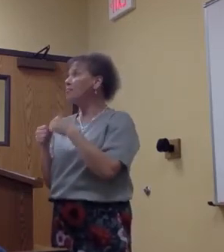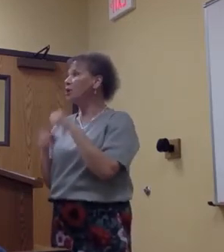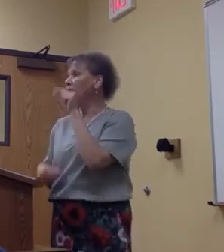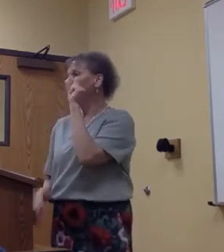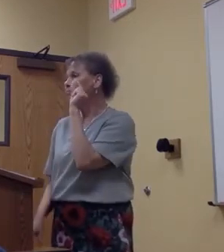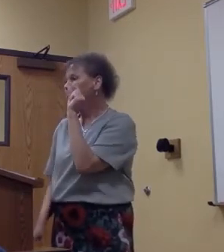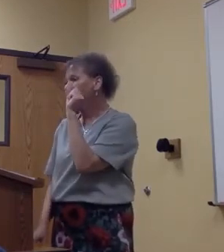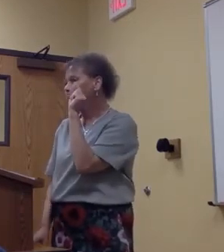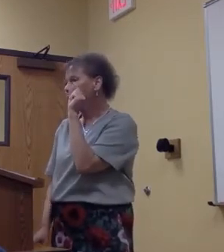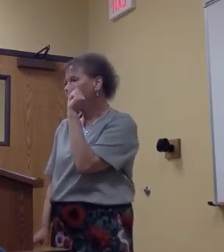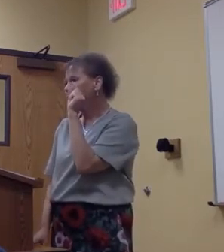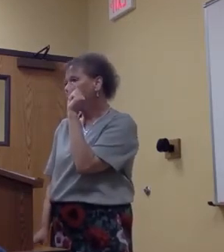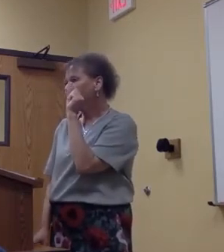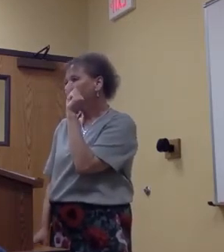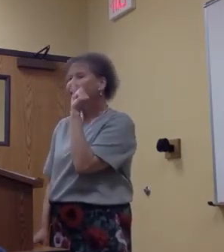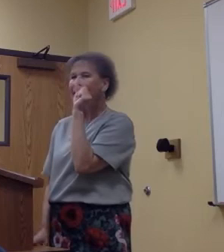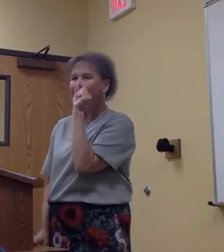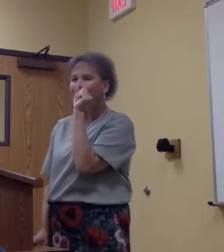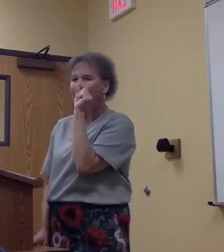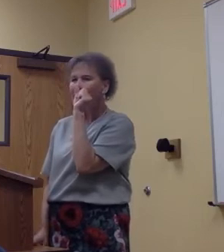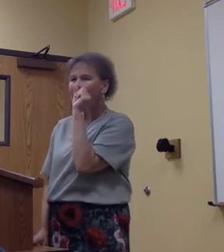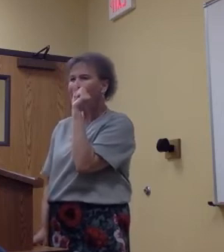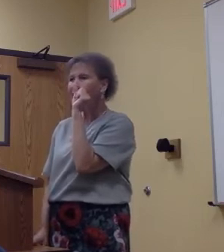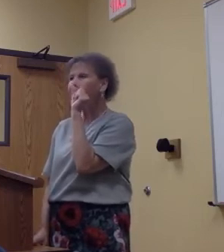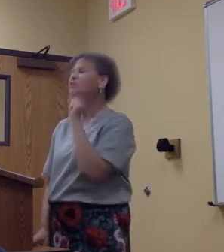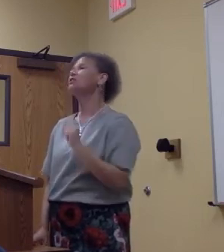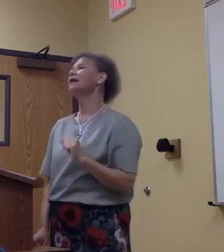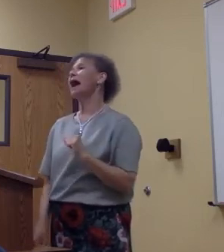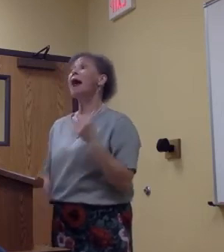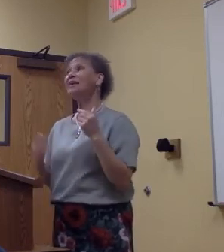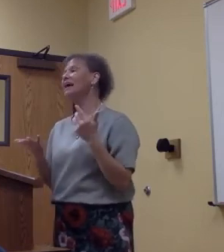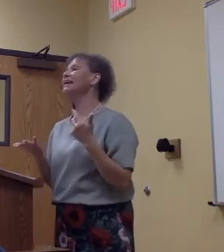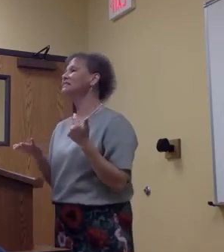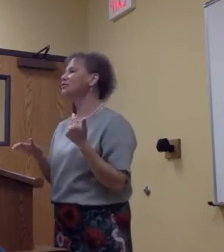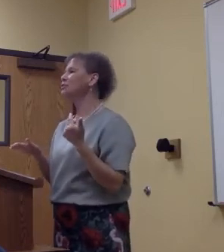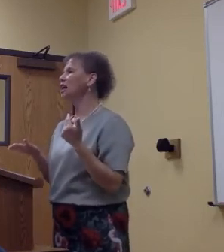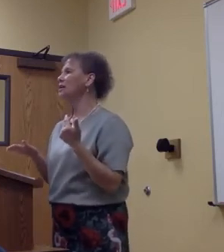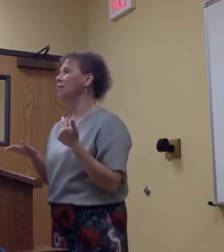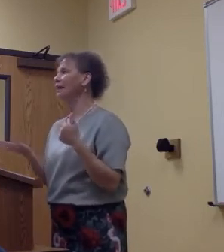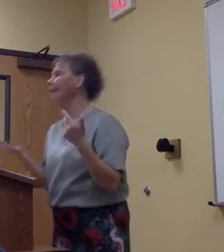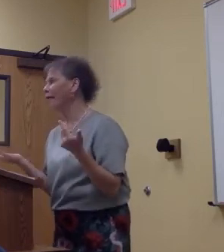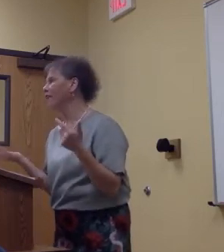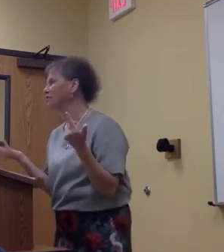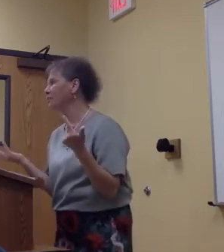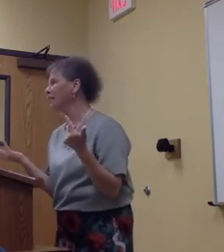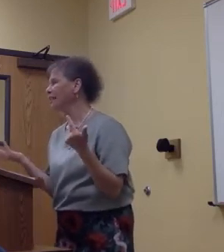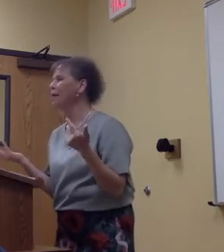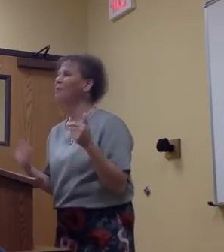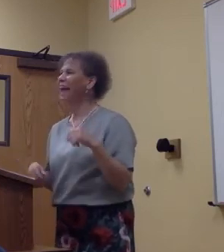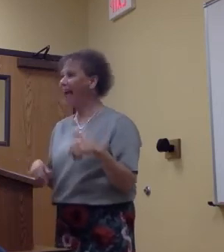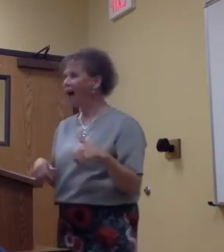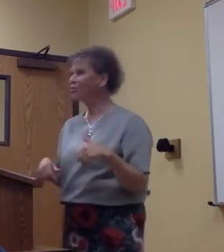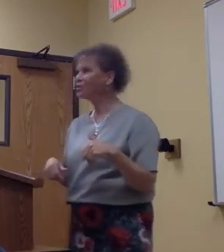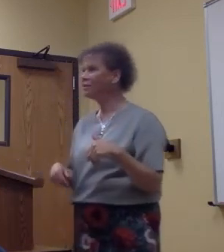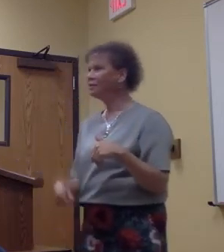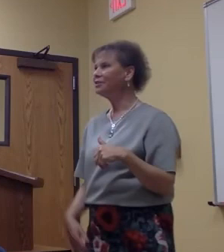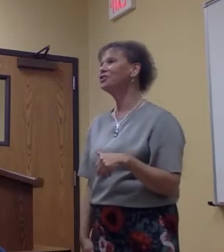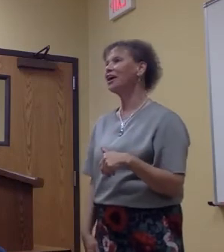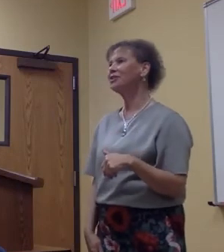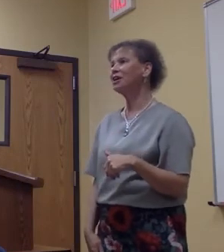remember, Little. all right, but I guess if you were talking about an elf or something like that, but a house, you're not going to go,